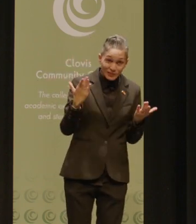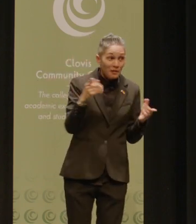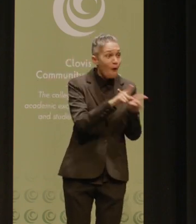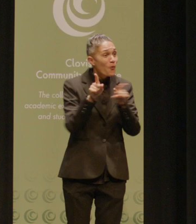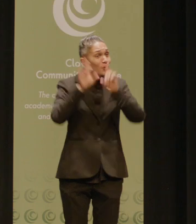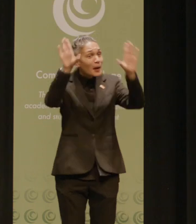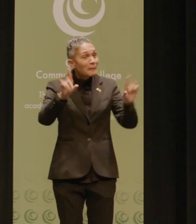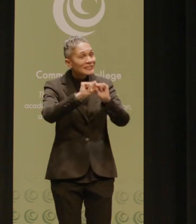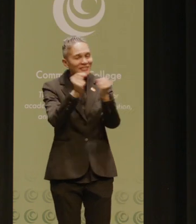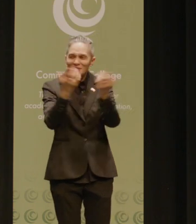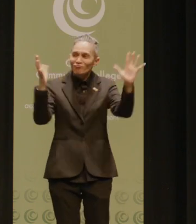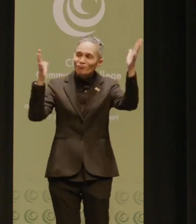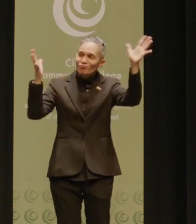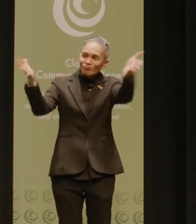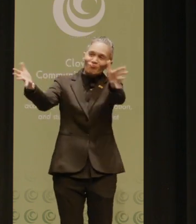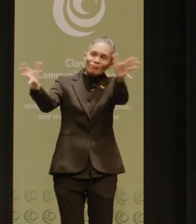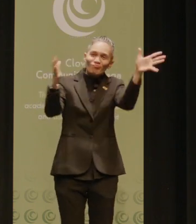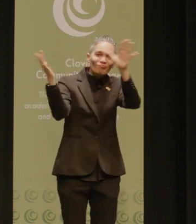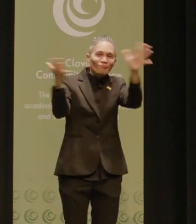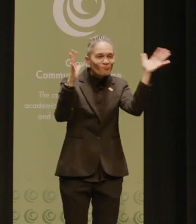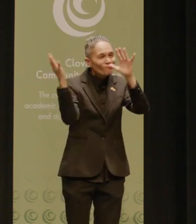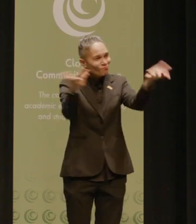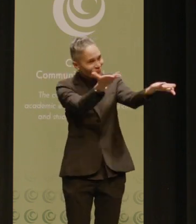teams. Yes, give it up.